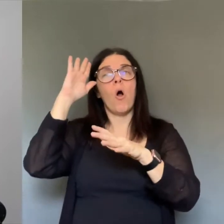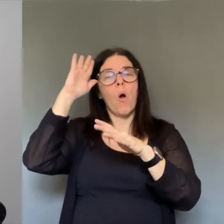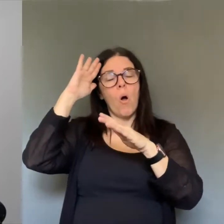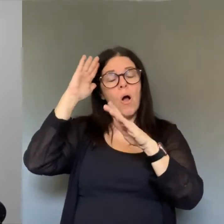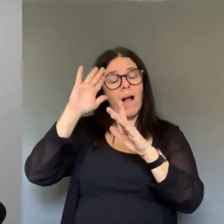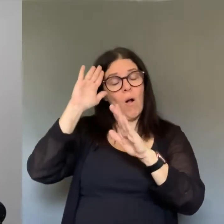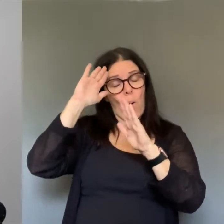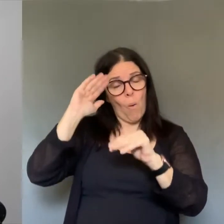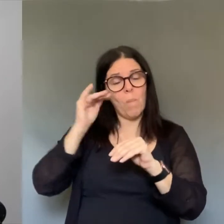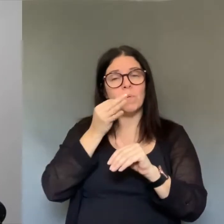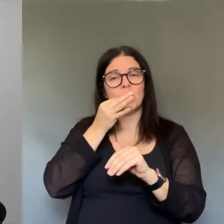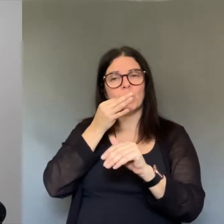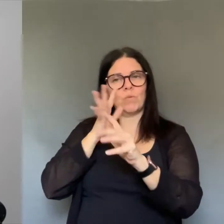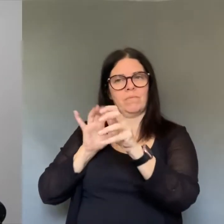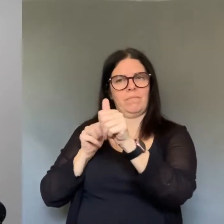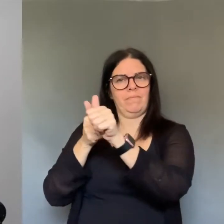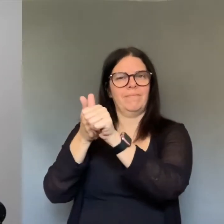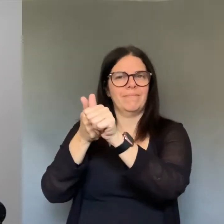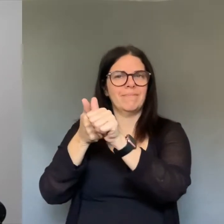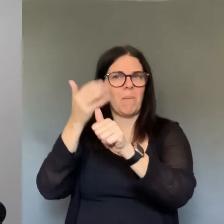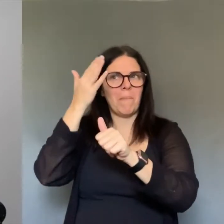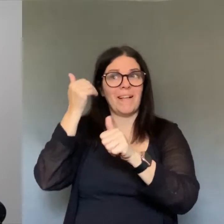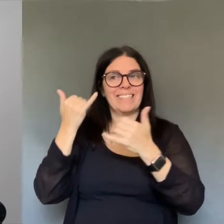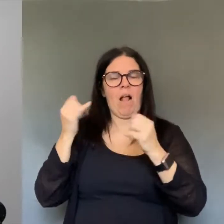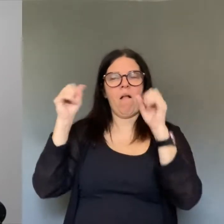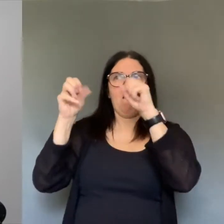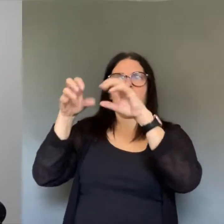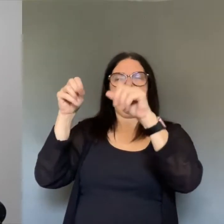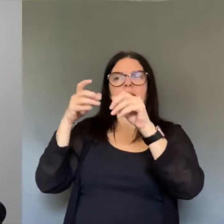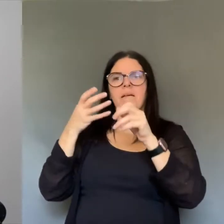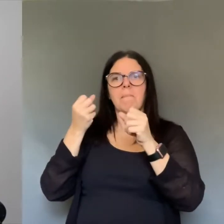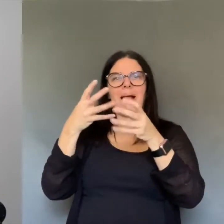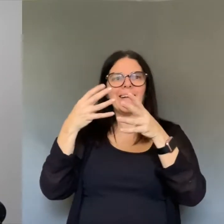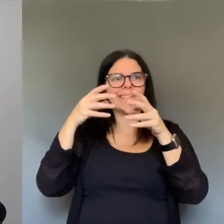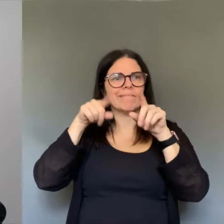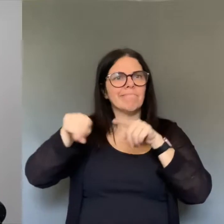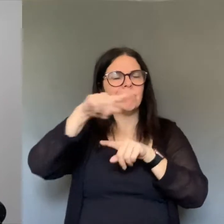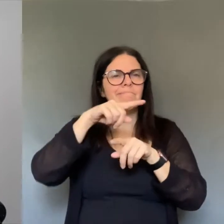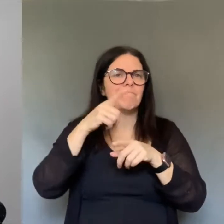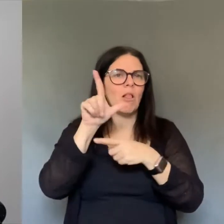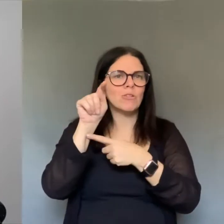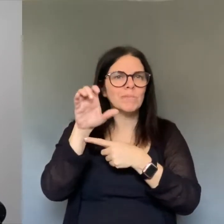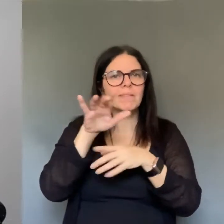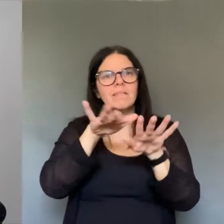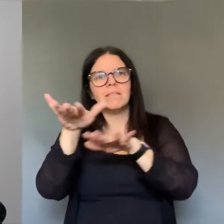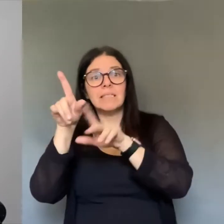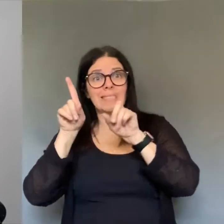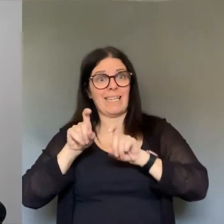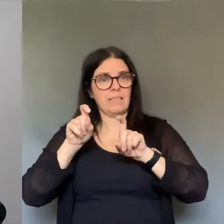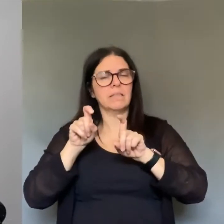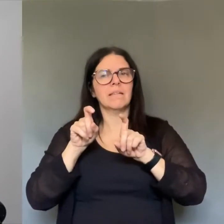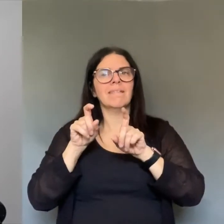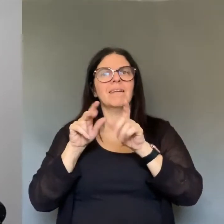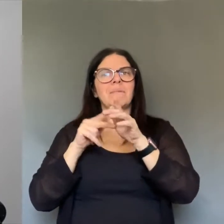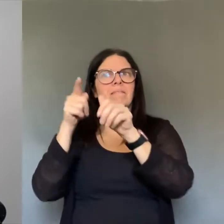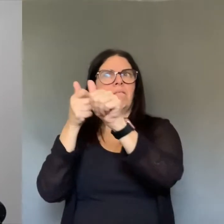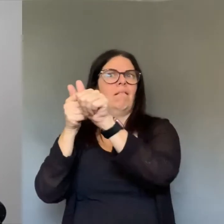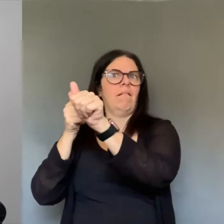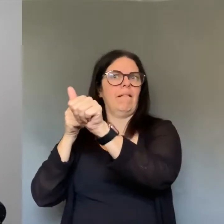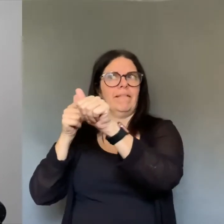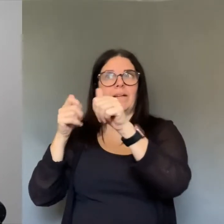there's been some delay there in processing those samples just because of the volume, but we're hoping that would clear up